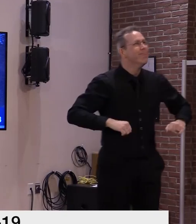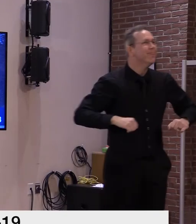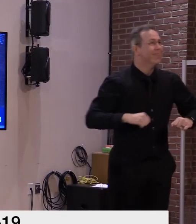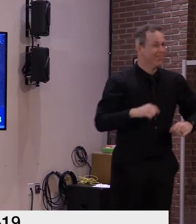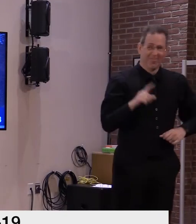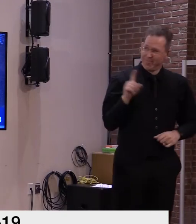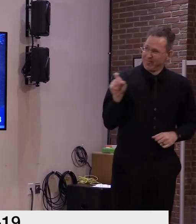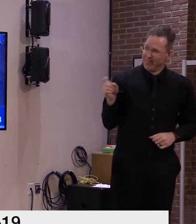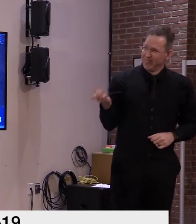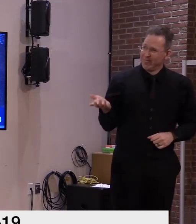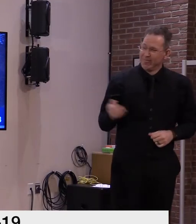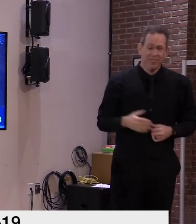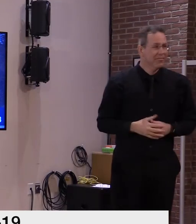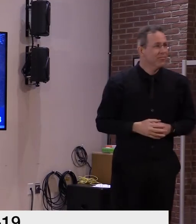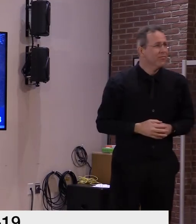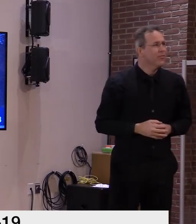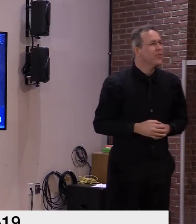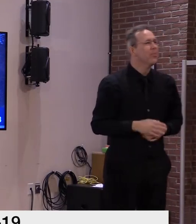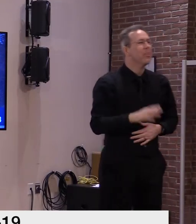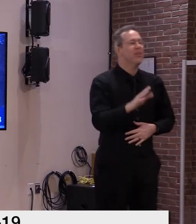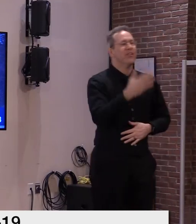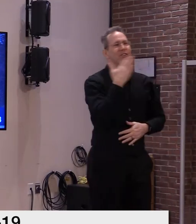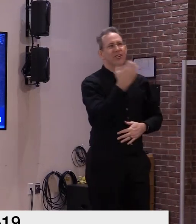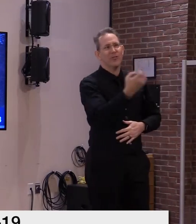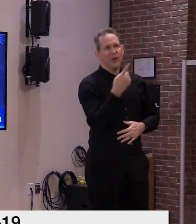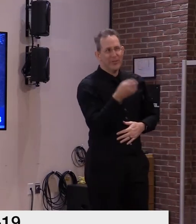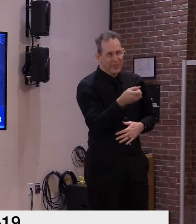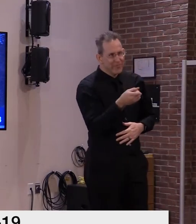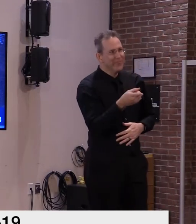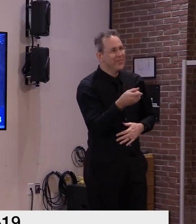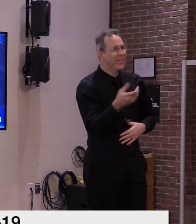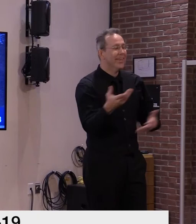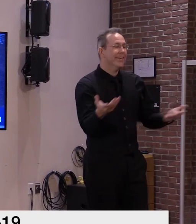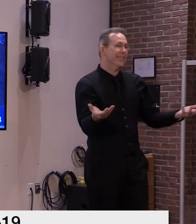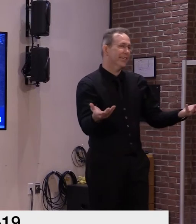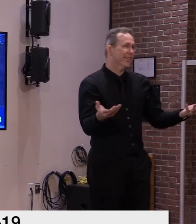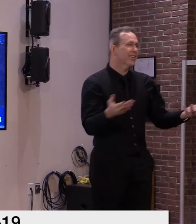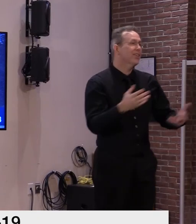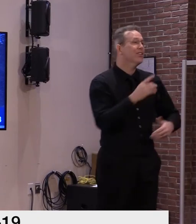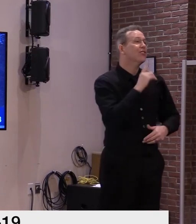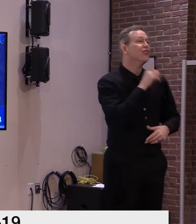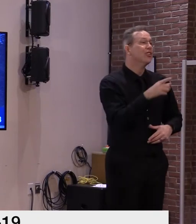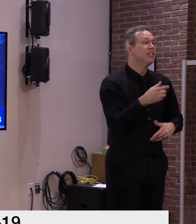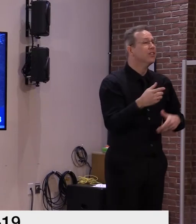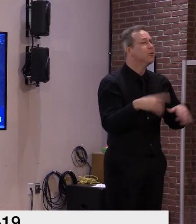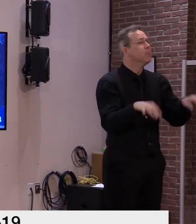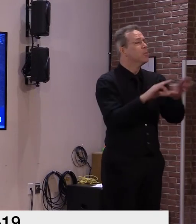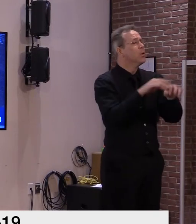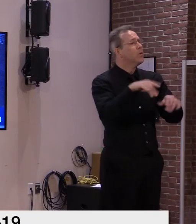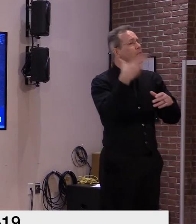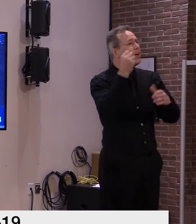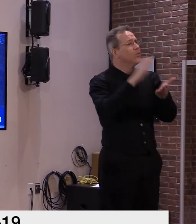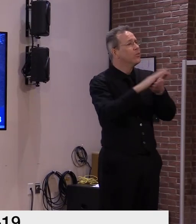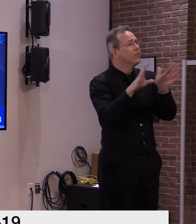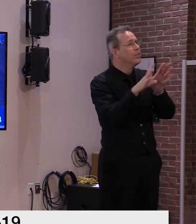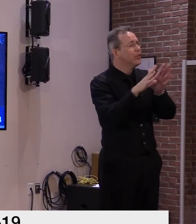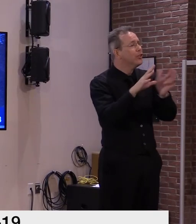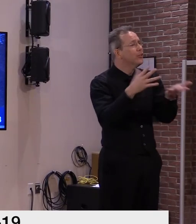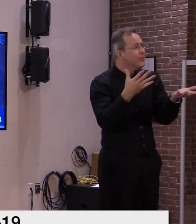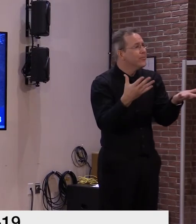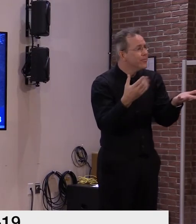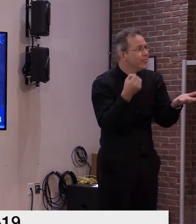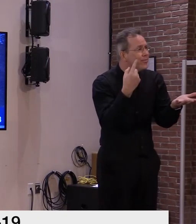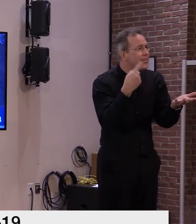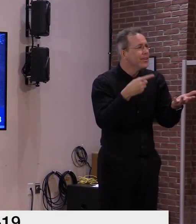Yeah, it's a great question. I would think so. I think it's important to remember that this has been a one slice of their entire